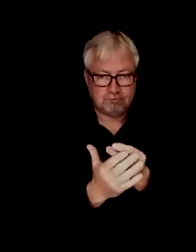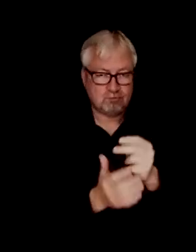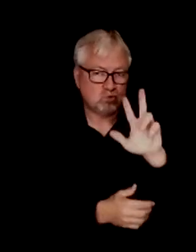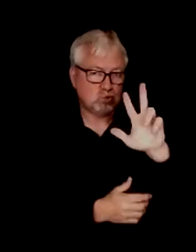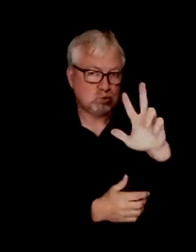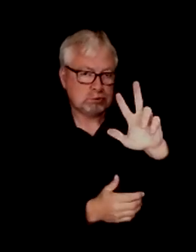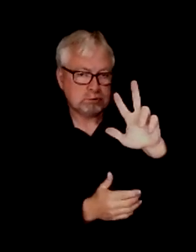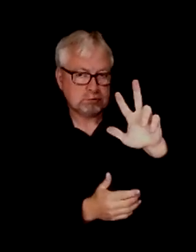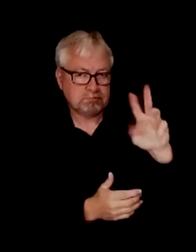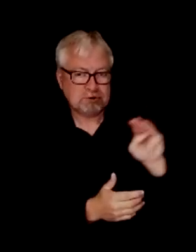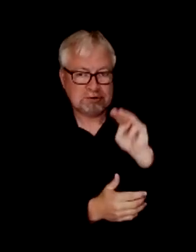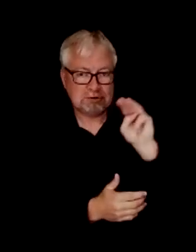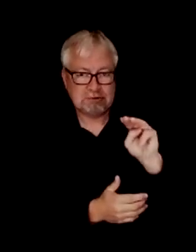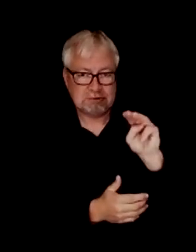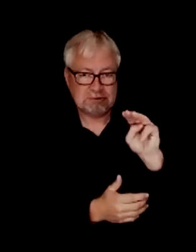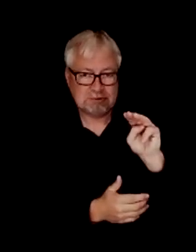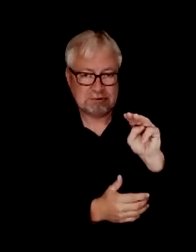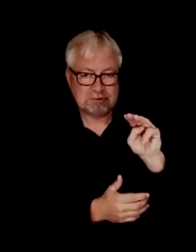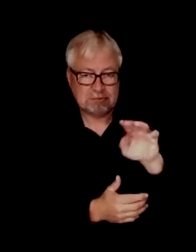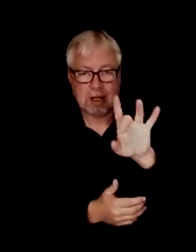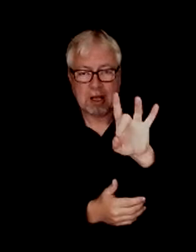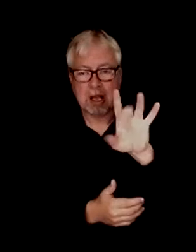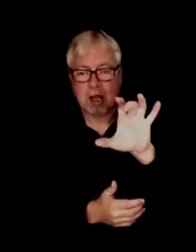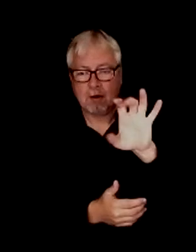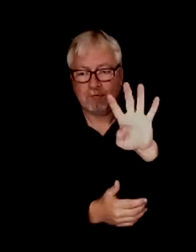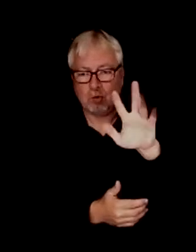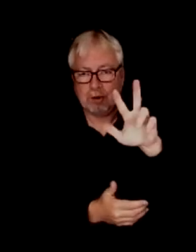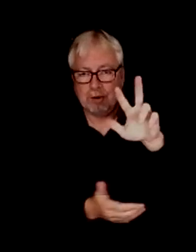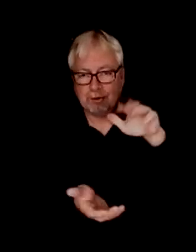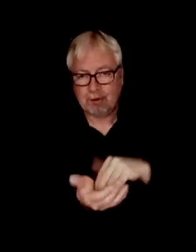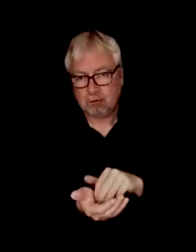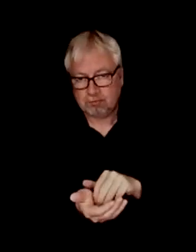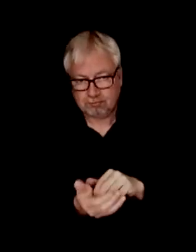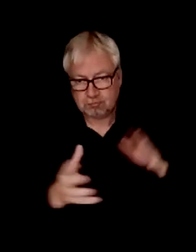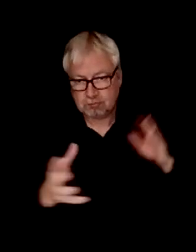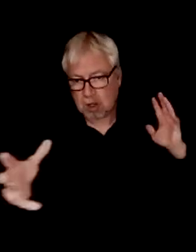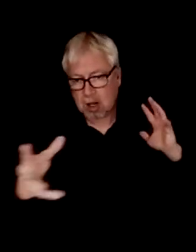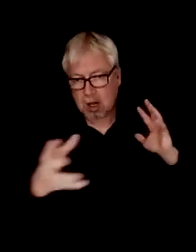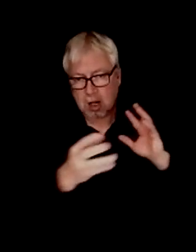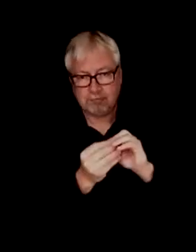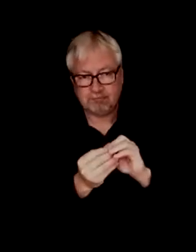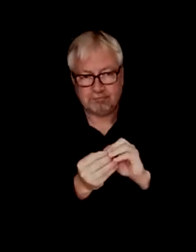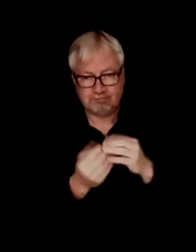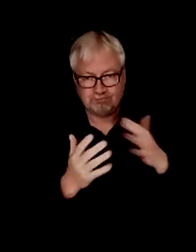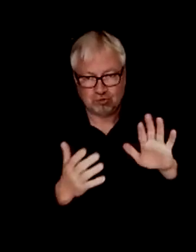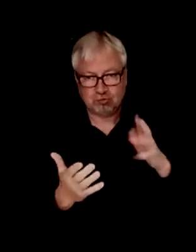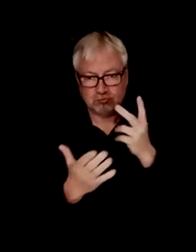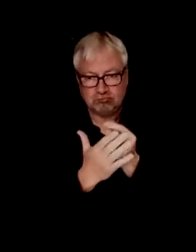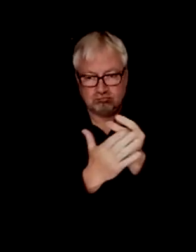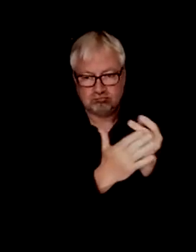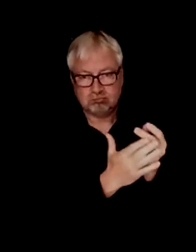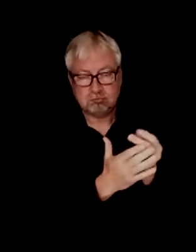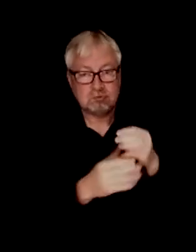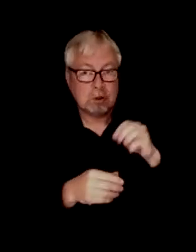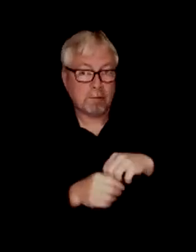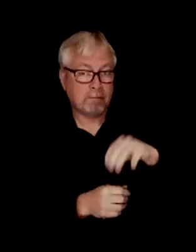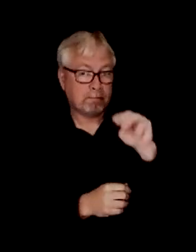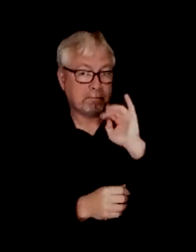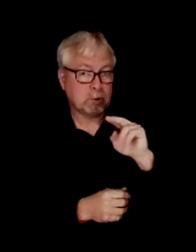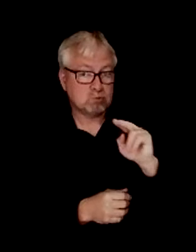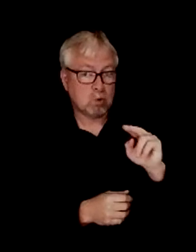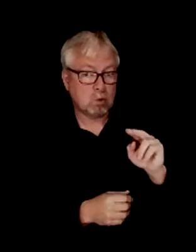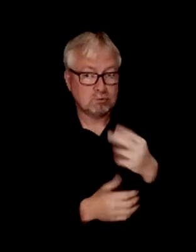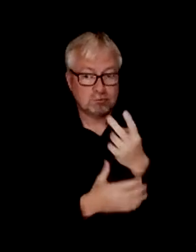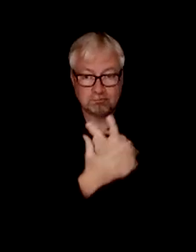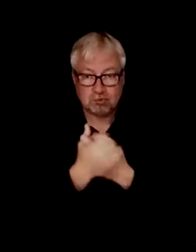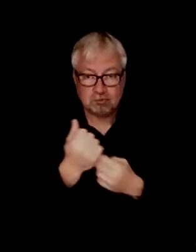3,840,000 total vaccine doses have been administered to Minnesotans. That's the combination of first and second doses. The